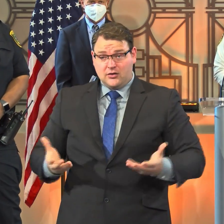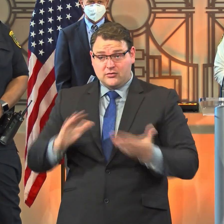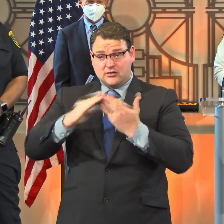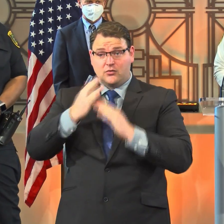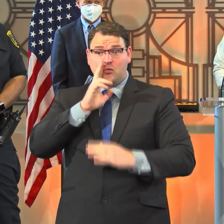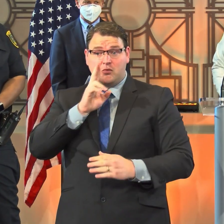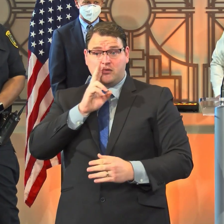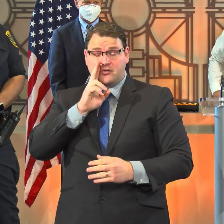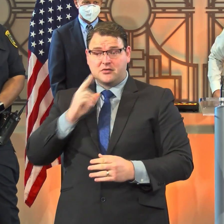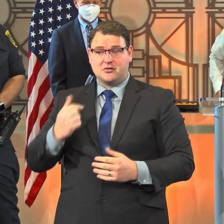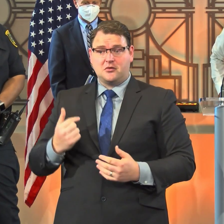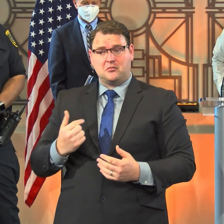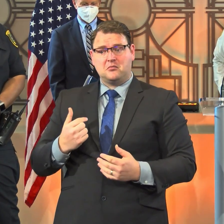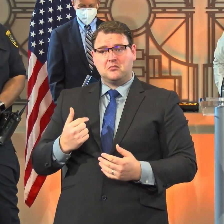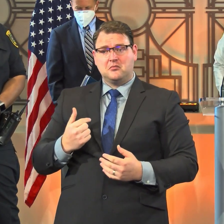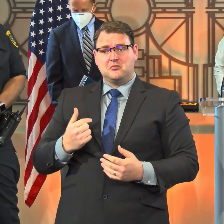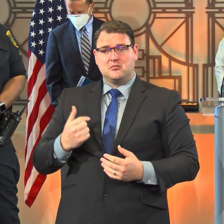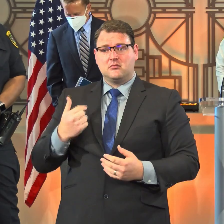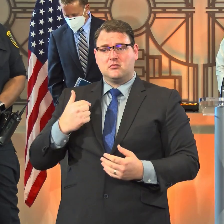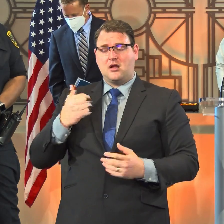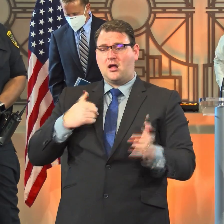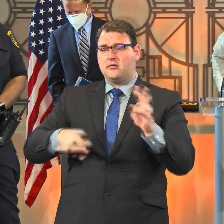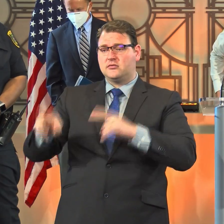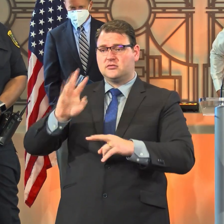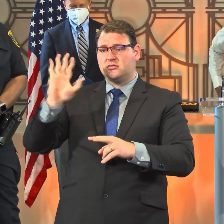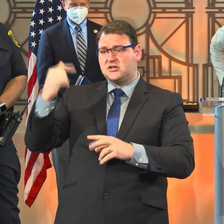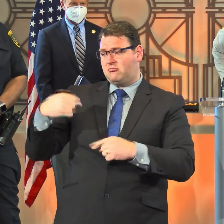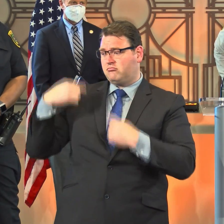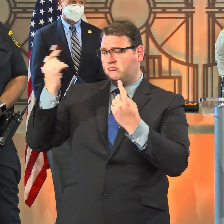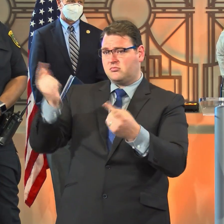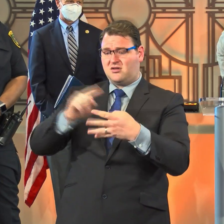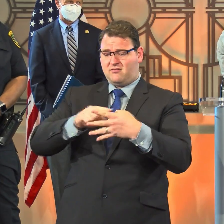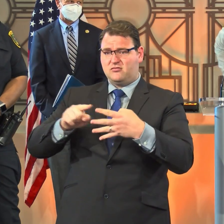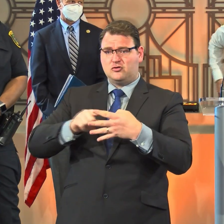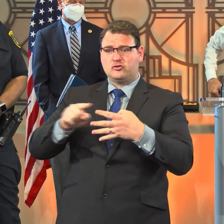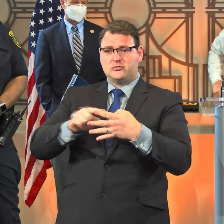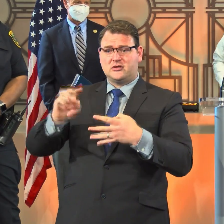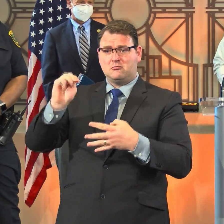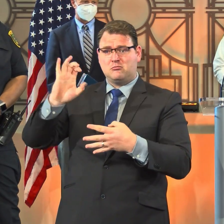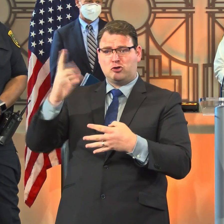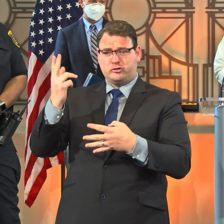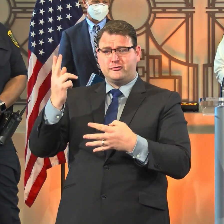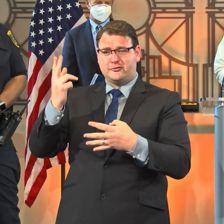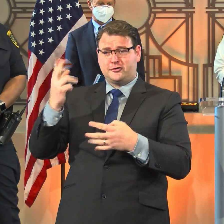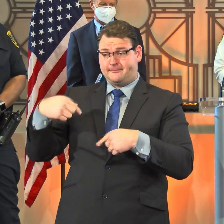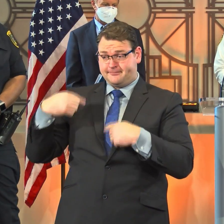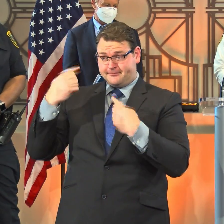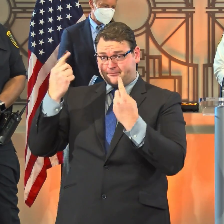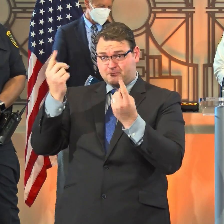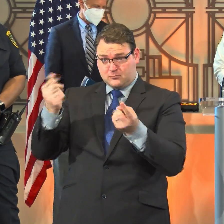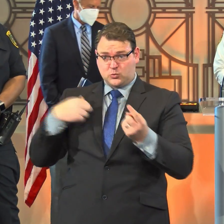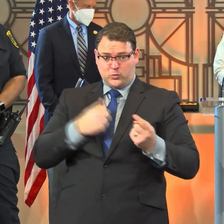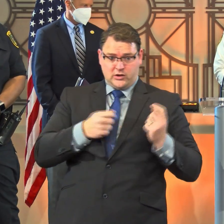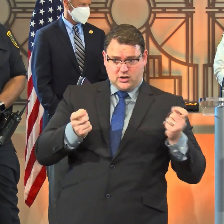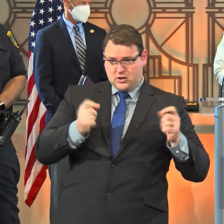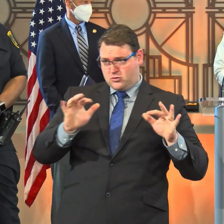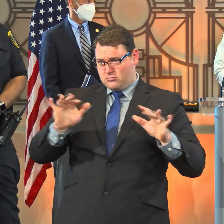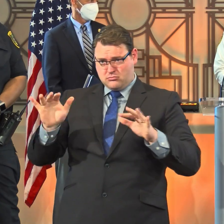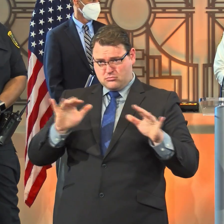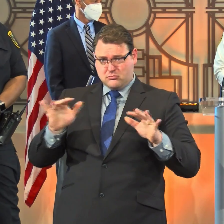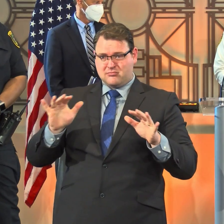particular situation since the first week in March has not been based on whether or not